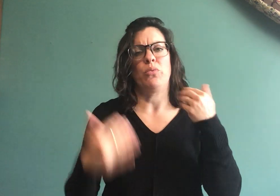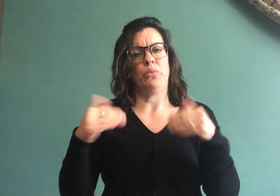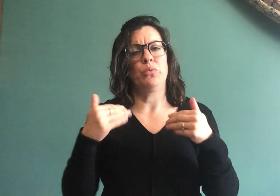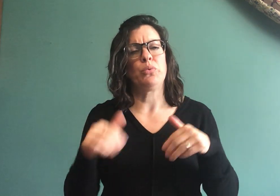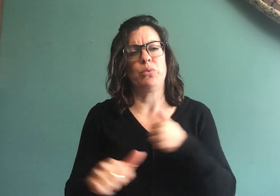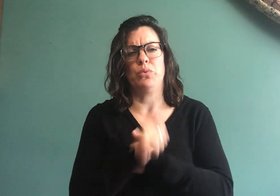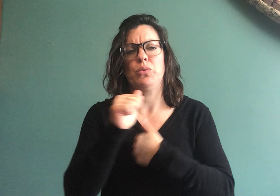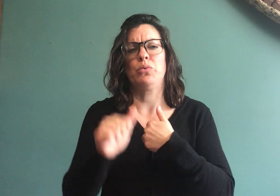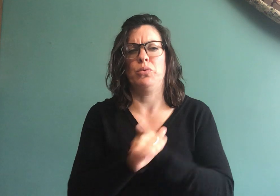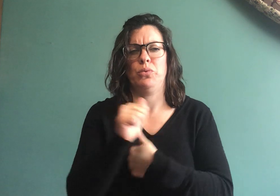injuries,